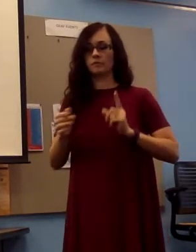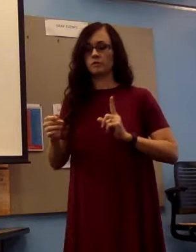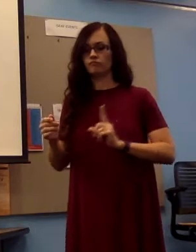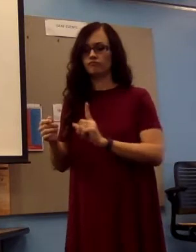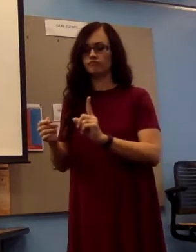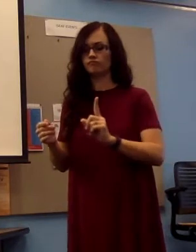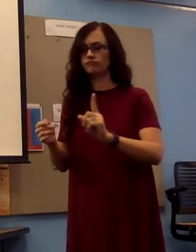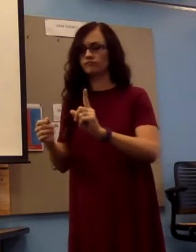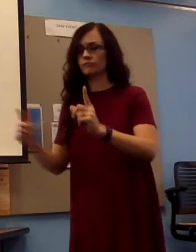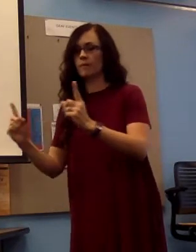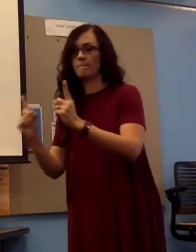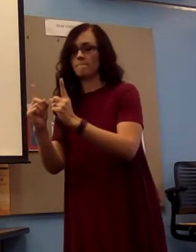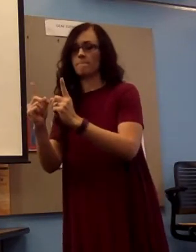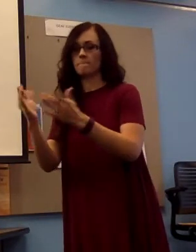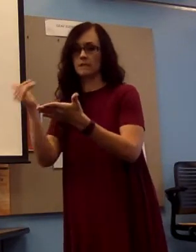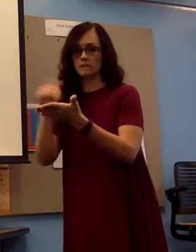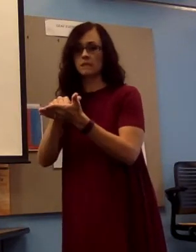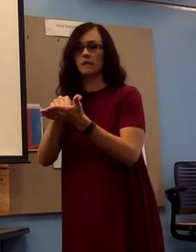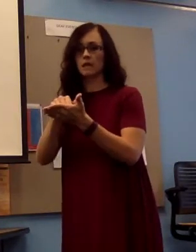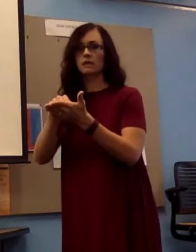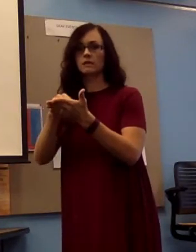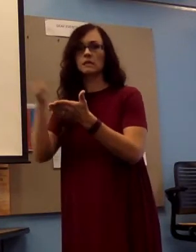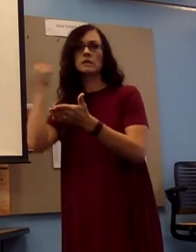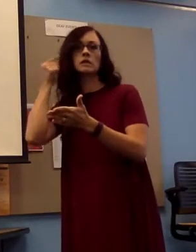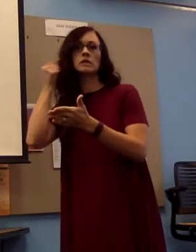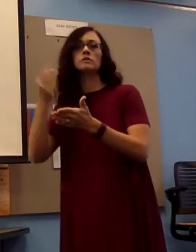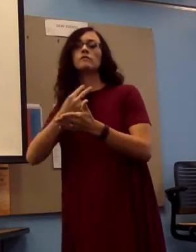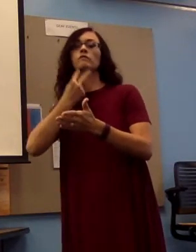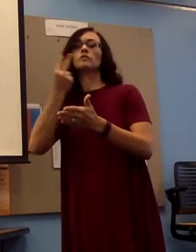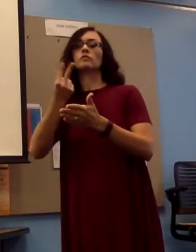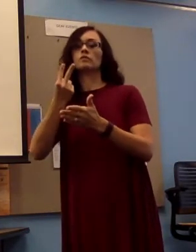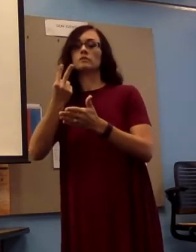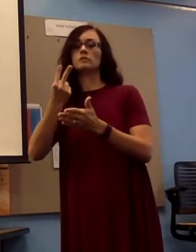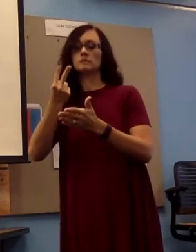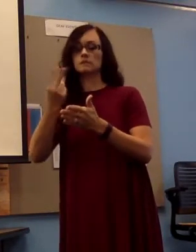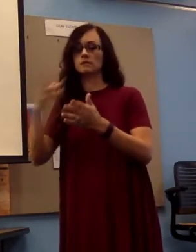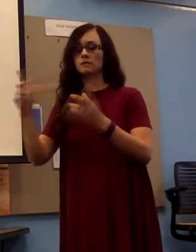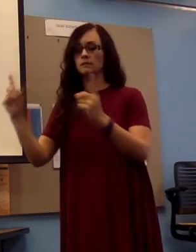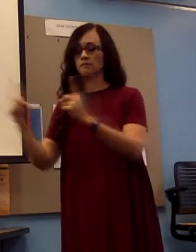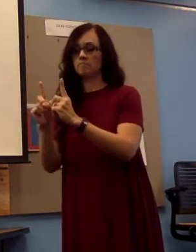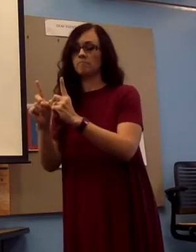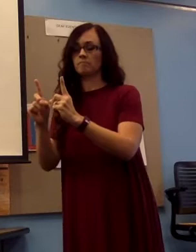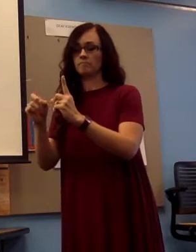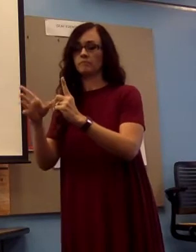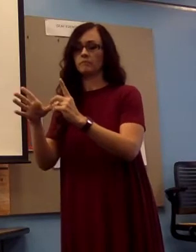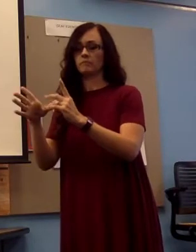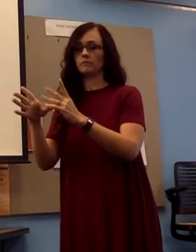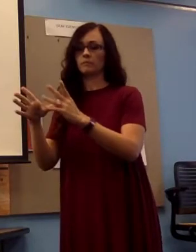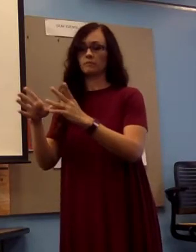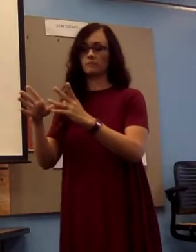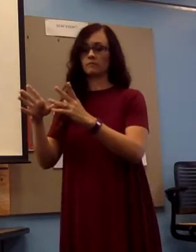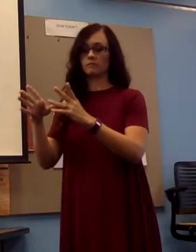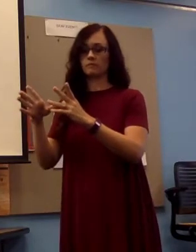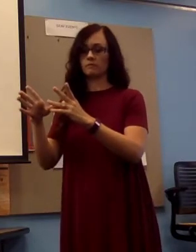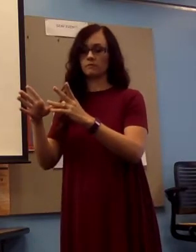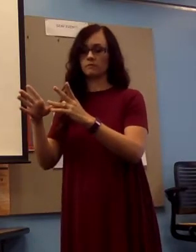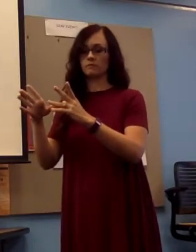of, similar, but when she has Rapunzel locked up, she cuts Rapunzel's hair off. When Flynn Rider gets up to the